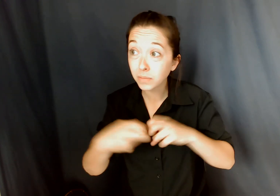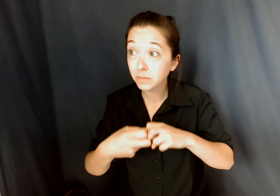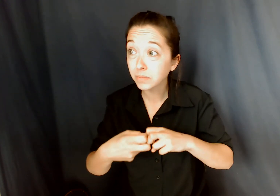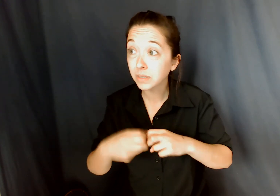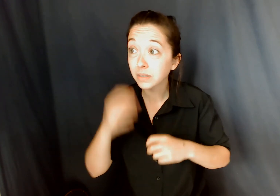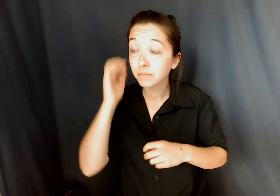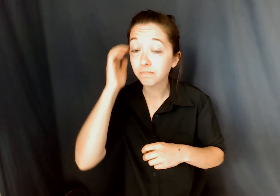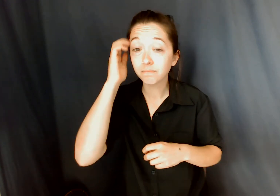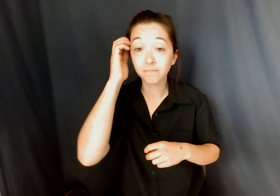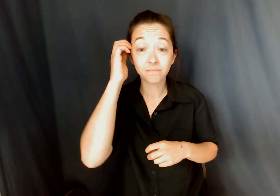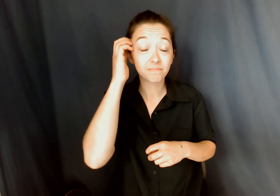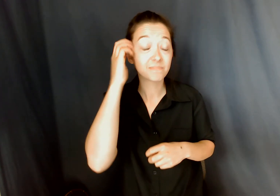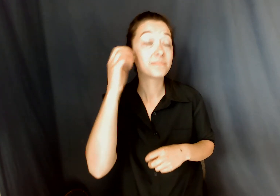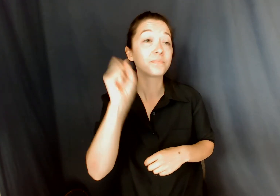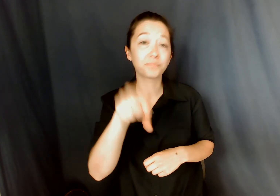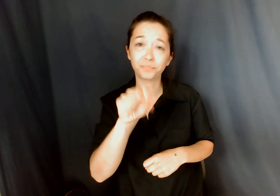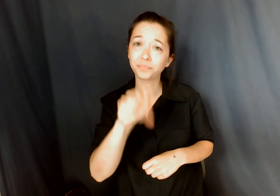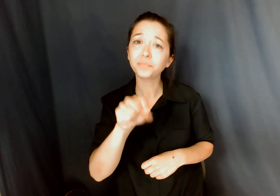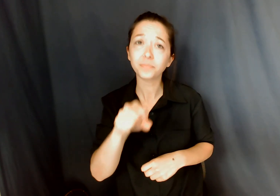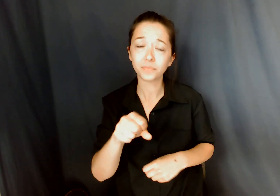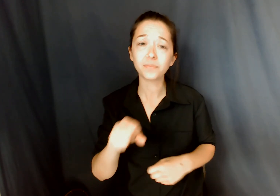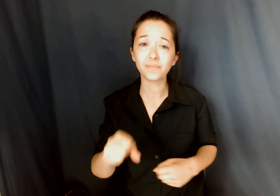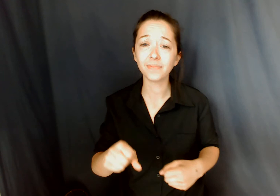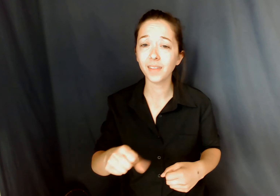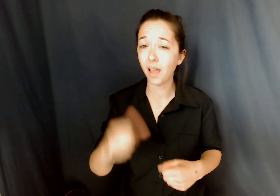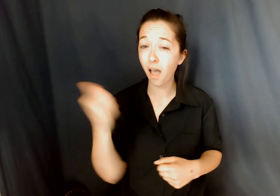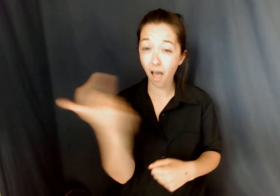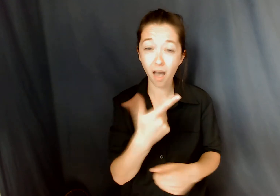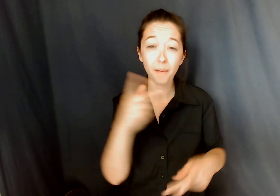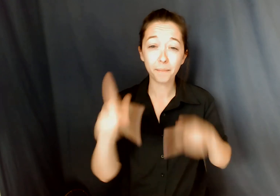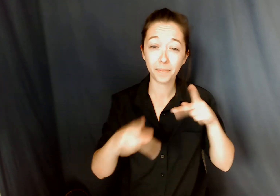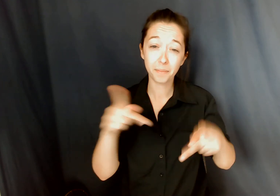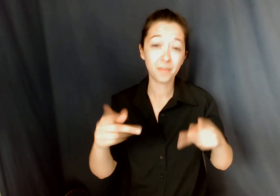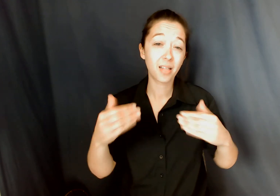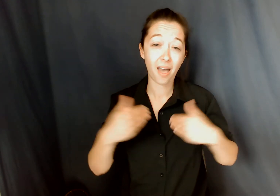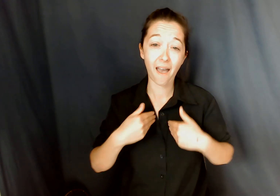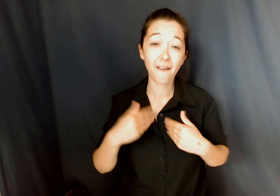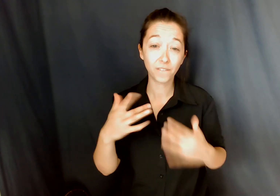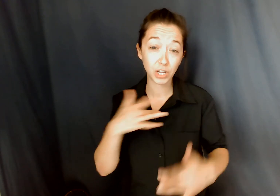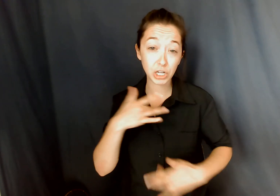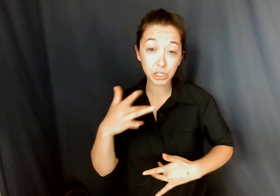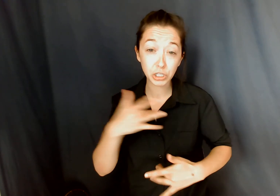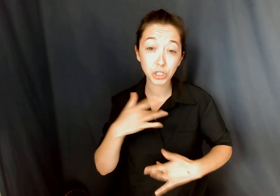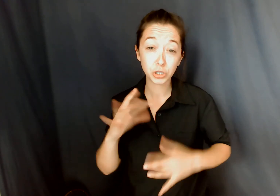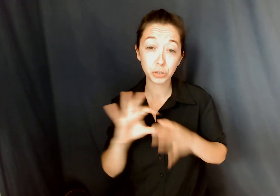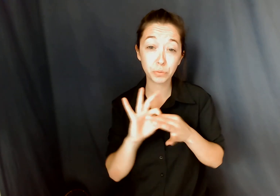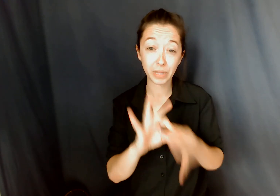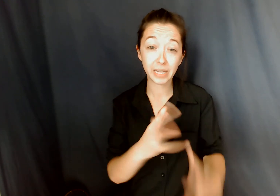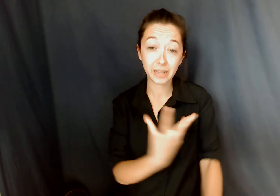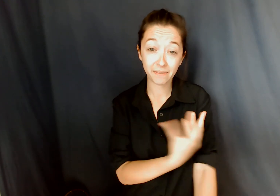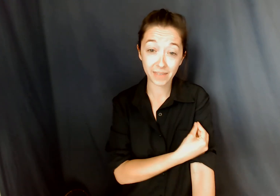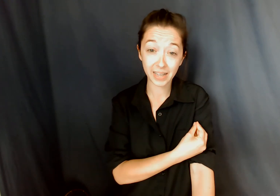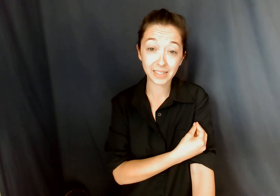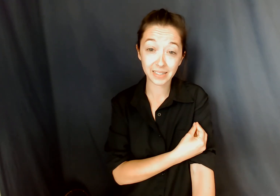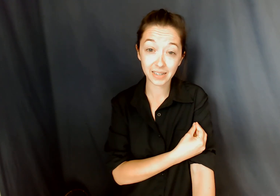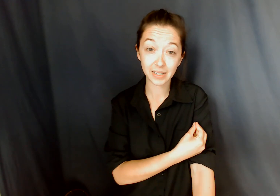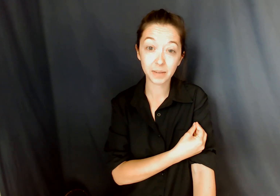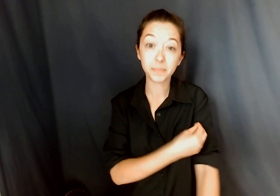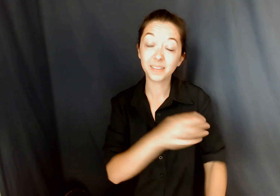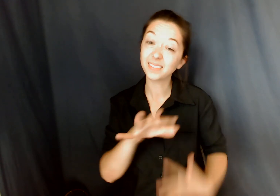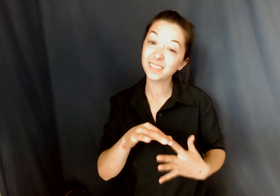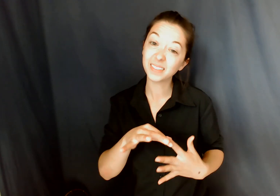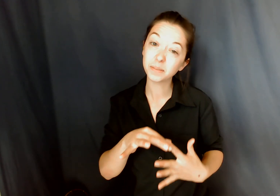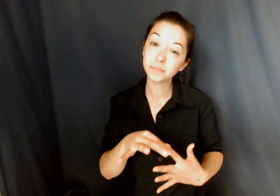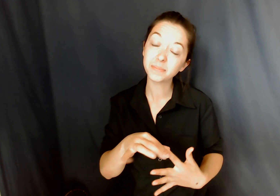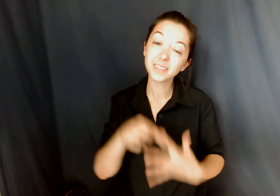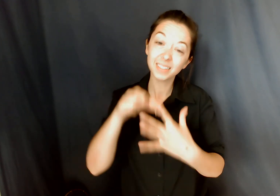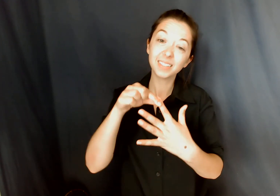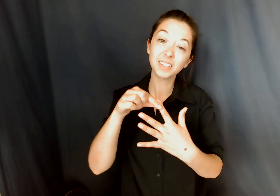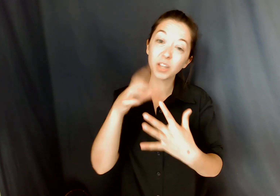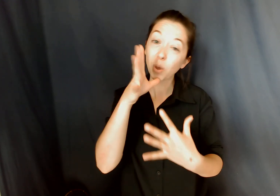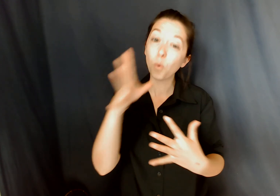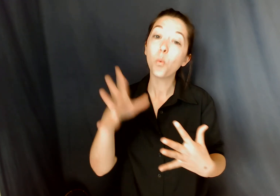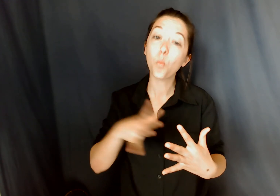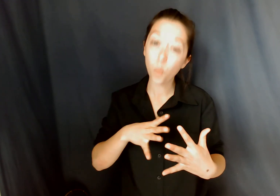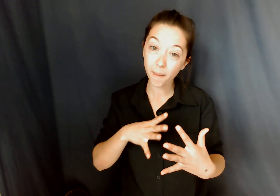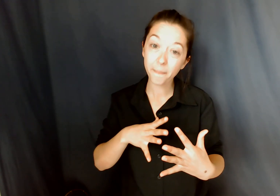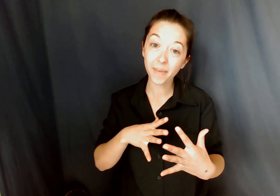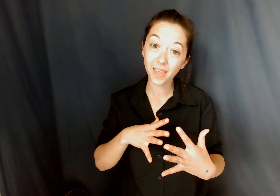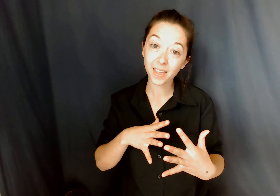concerns for all populations, but there are some unique issues that have been raised for women, particularly women in their childbearing